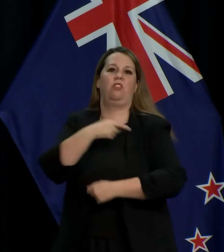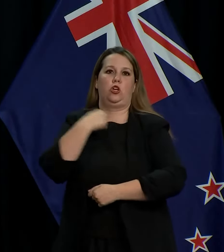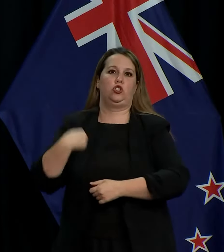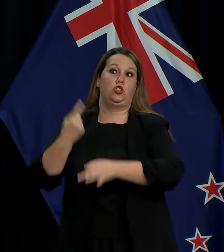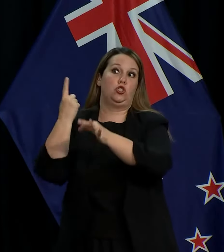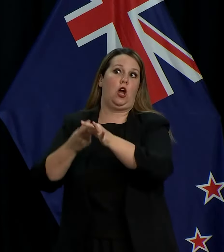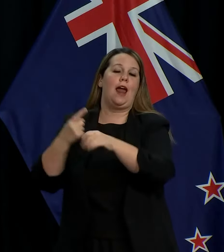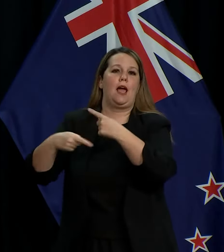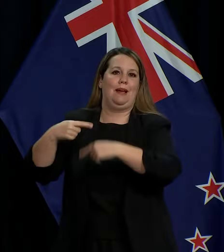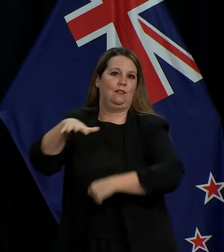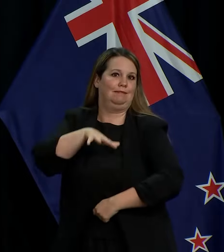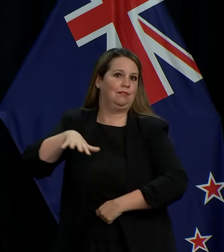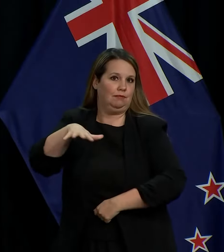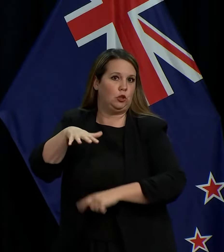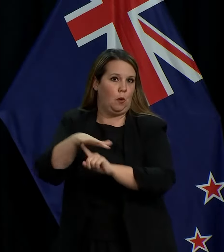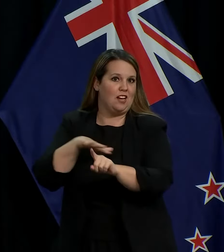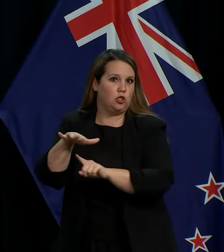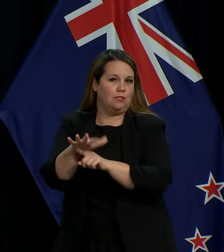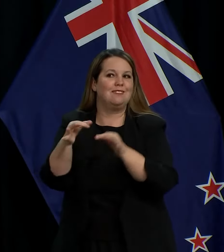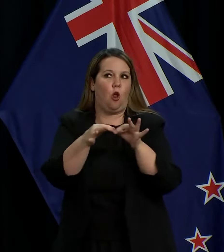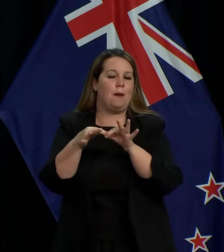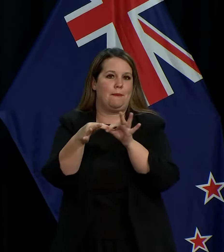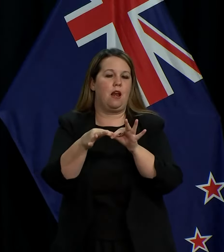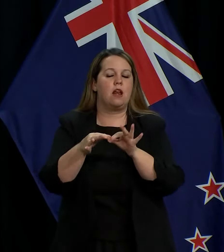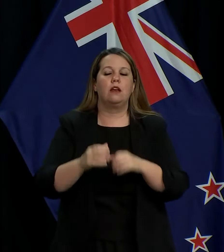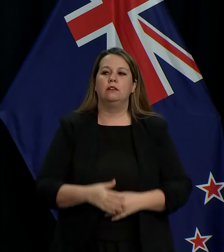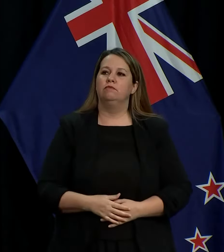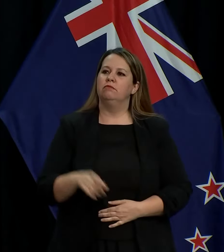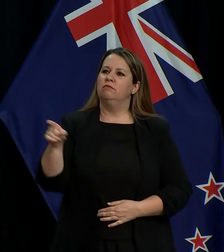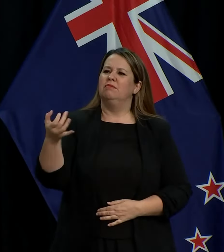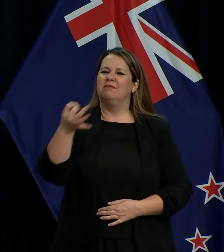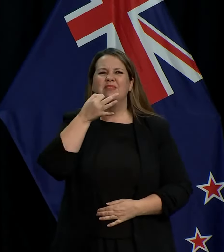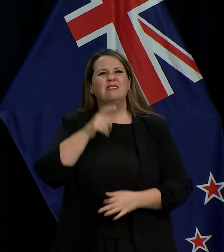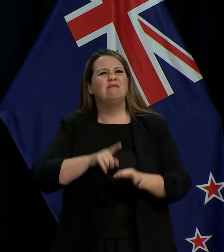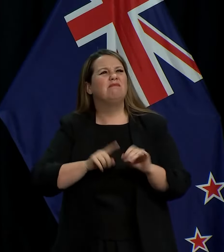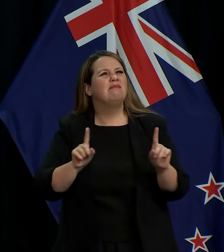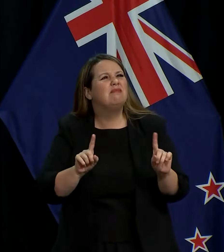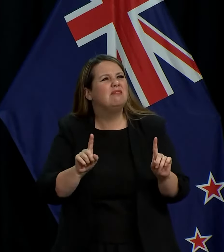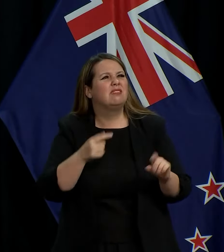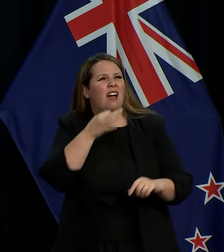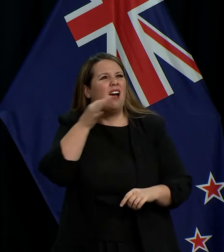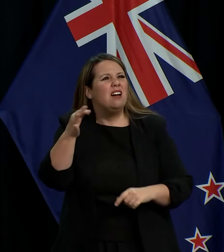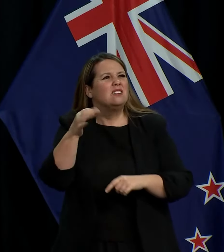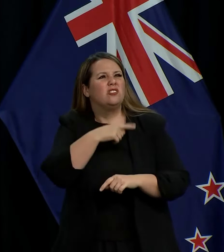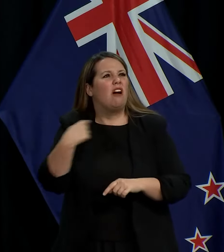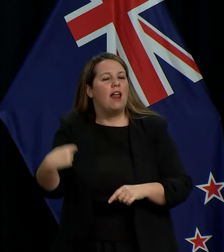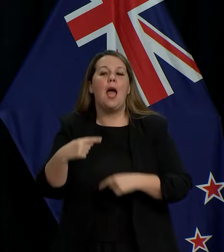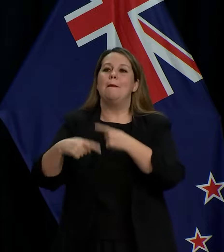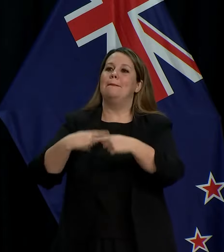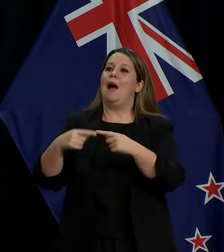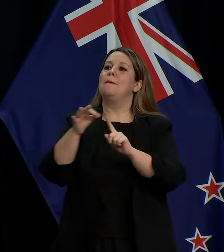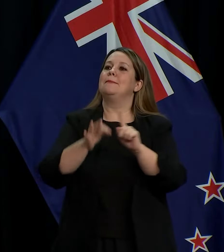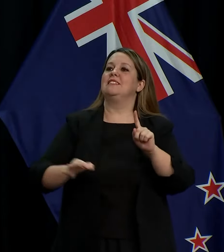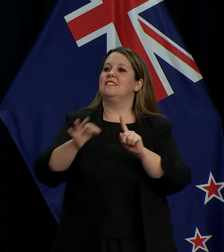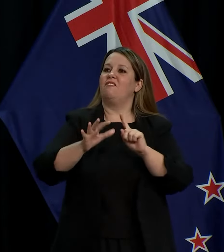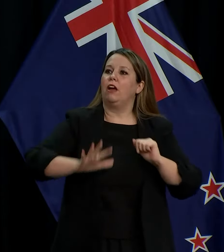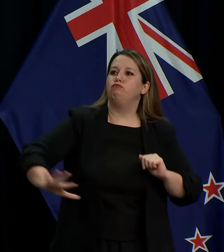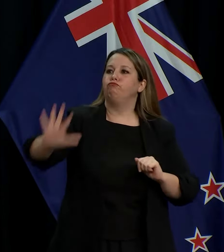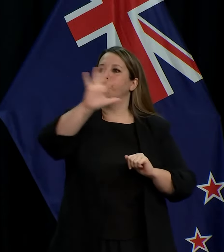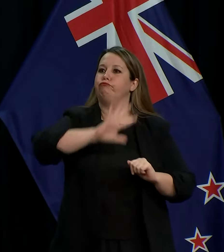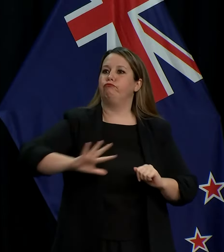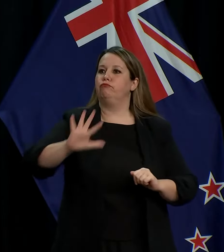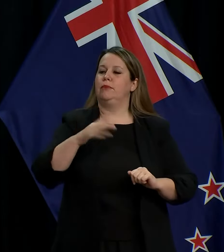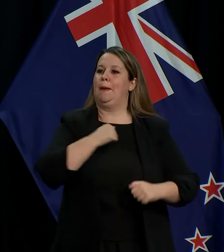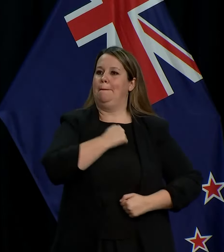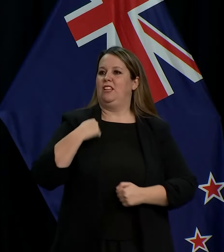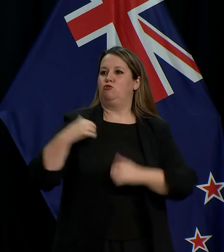Joe. What was the message? Oh, simply the concerns that we have around the militarisation of the Pacific. And what did Joe, they say when you raised those concerns? What have